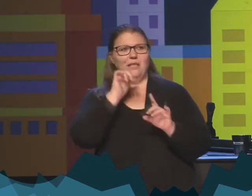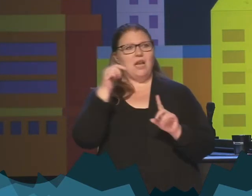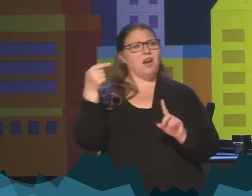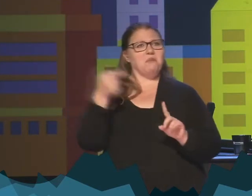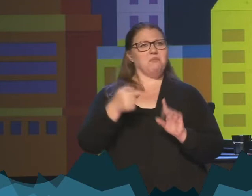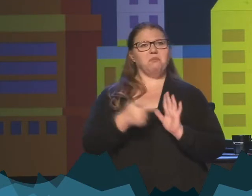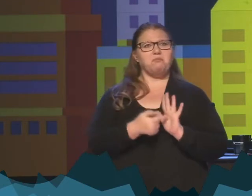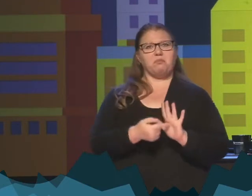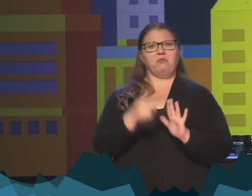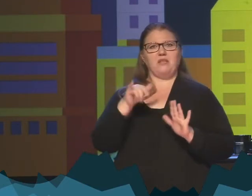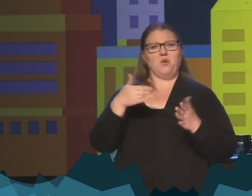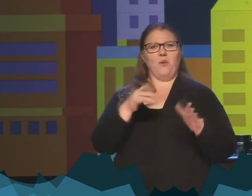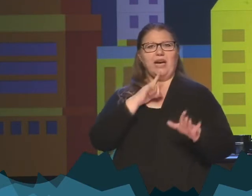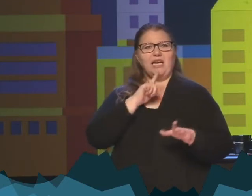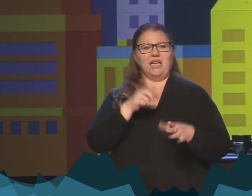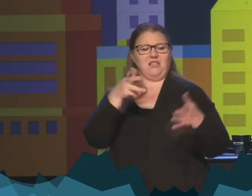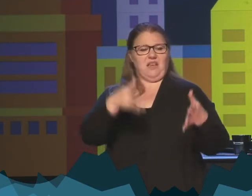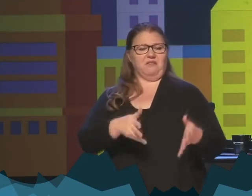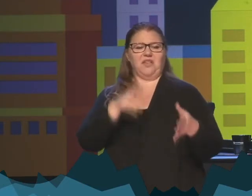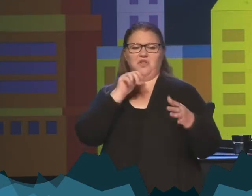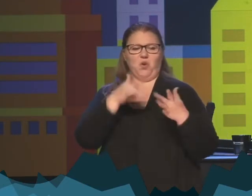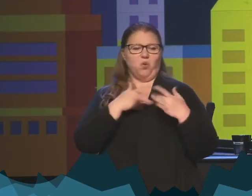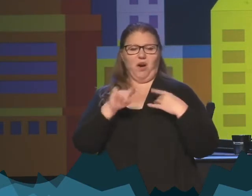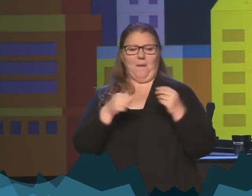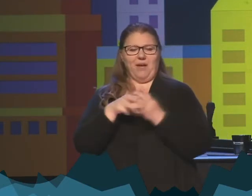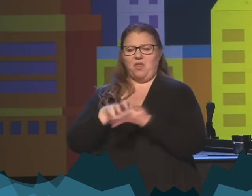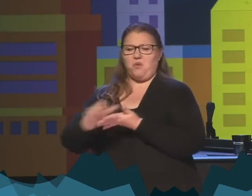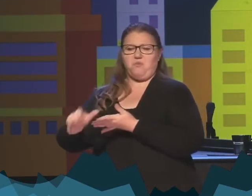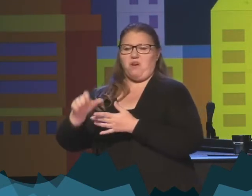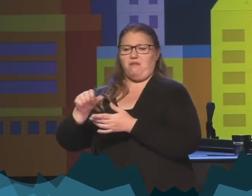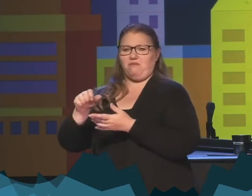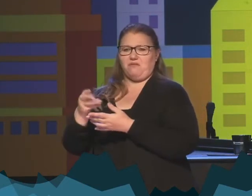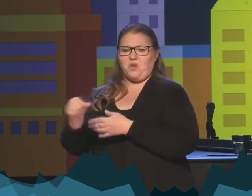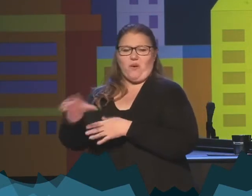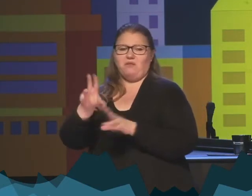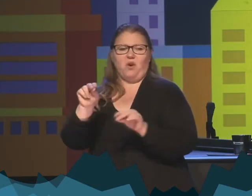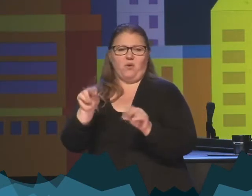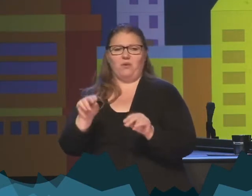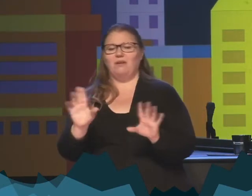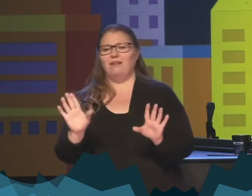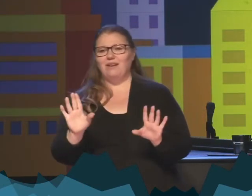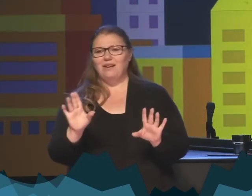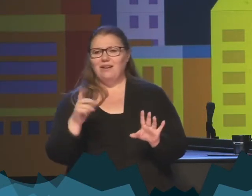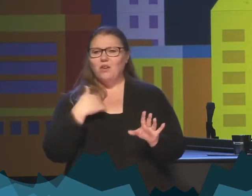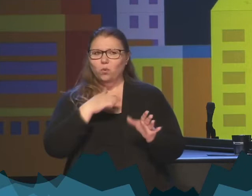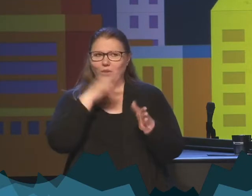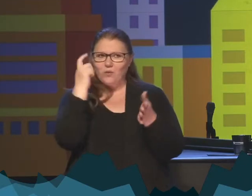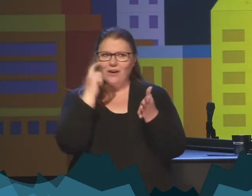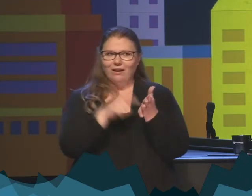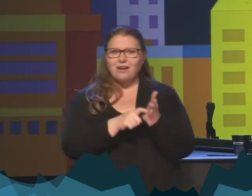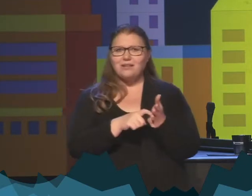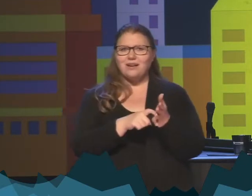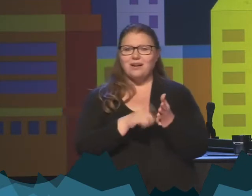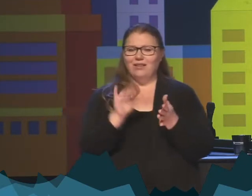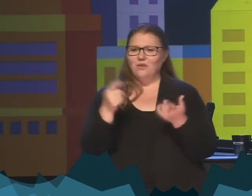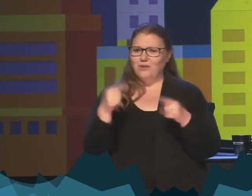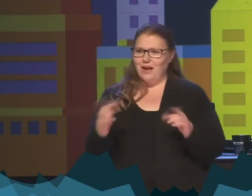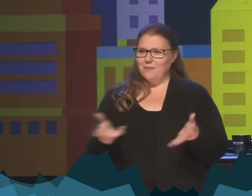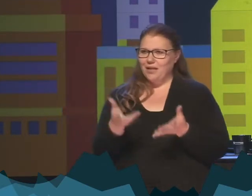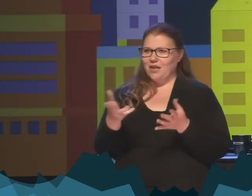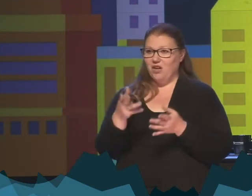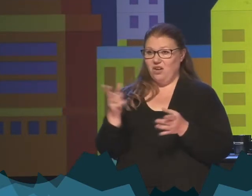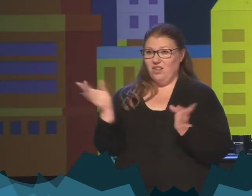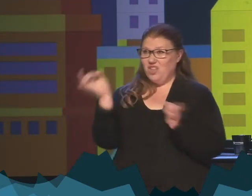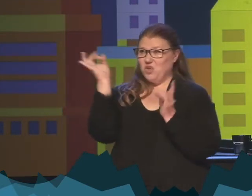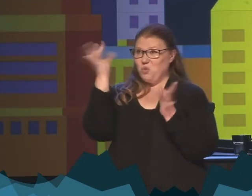it is. Leave it there. Don't worry about the rocky soil. Don't worry about the thorns. No. We just recognize, oh, this is what's going on here. There's